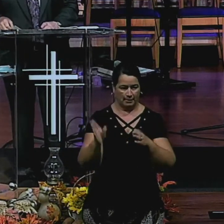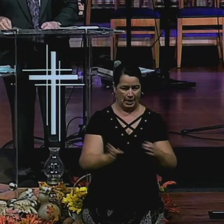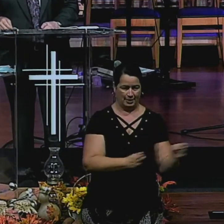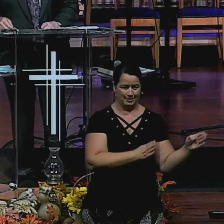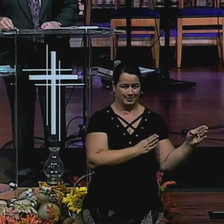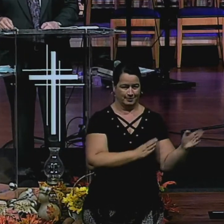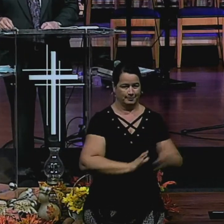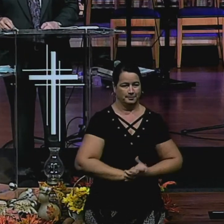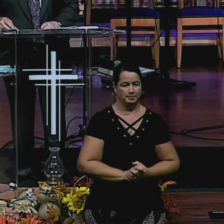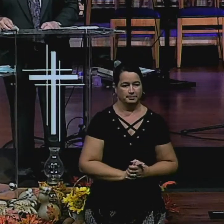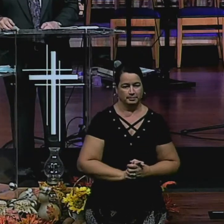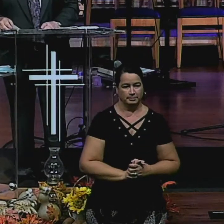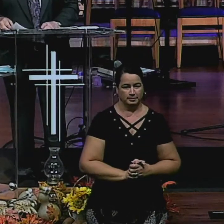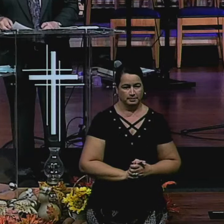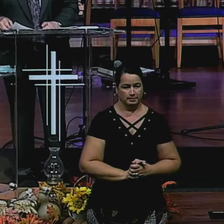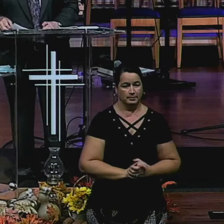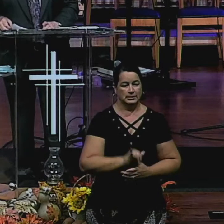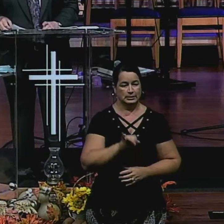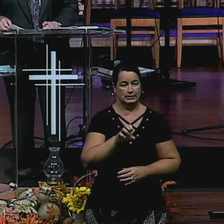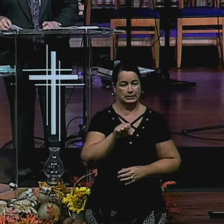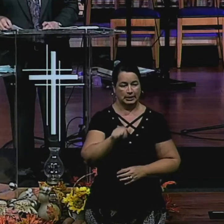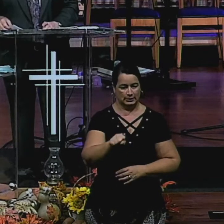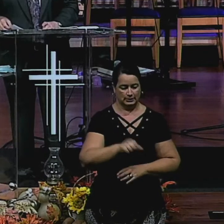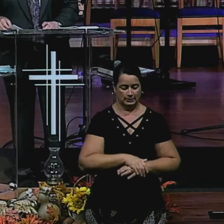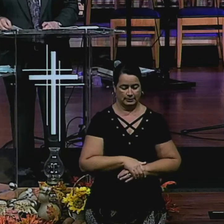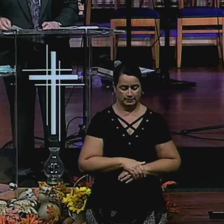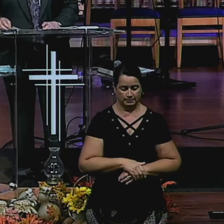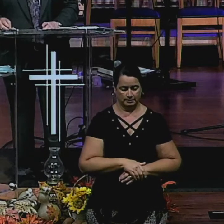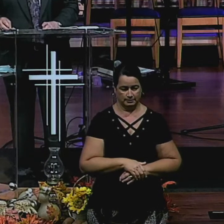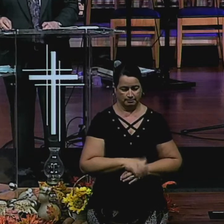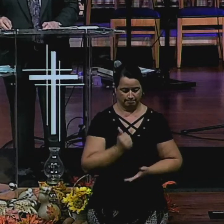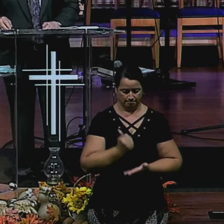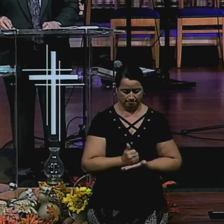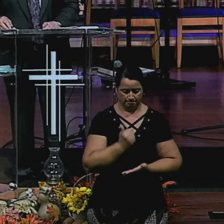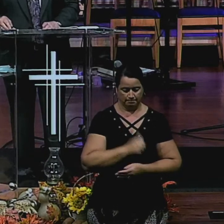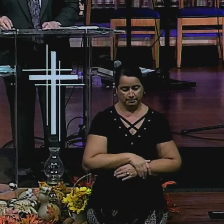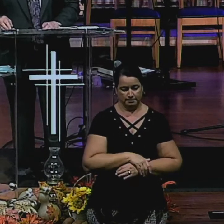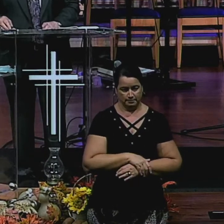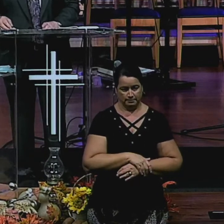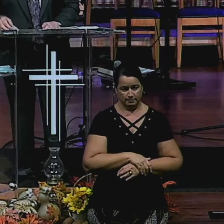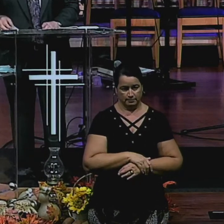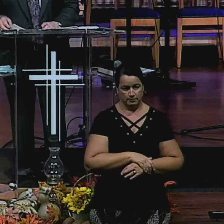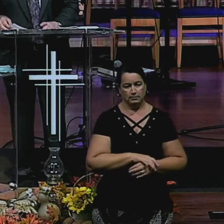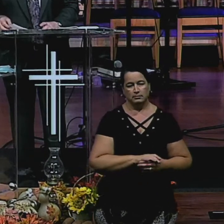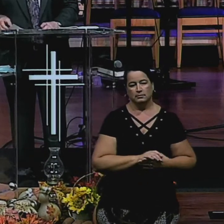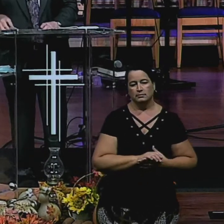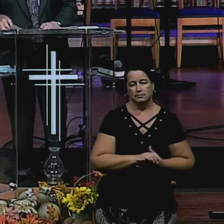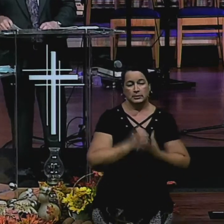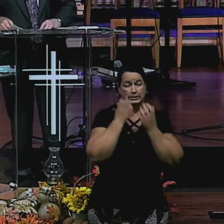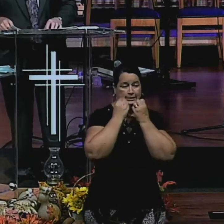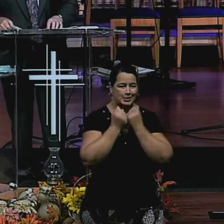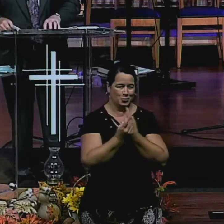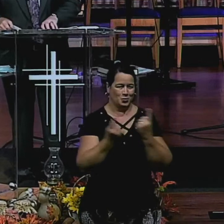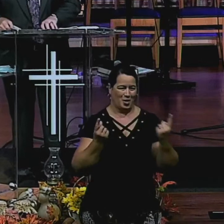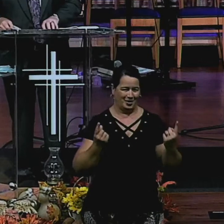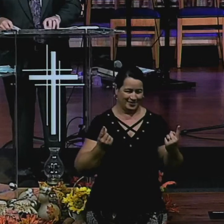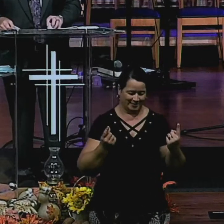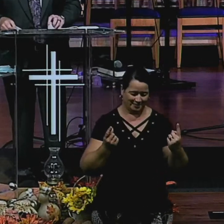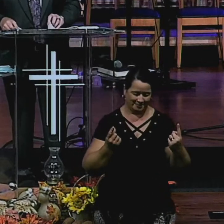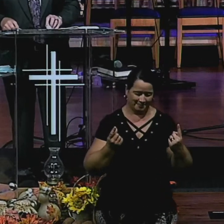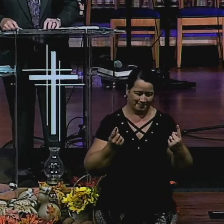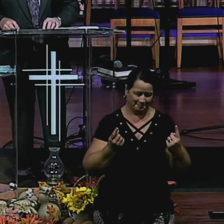plan. Why, yes, it is. And so, dear ones, I do not